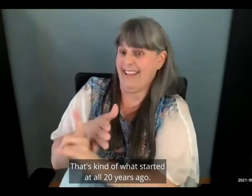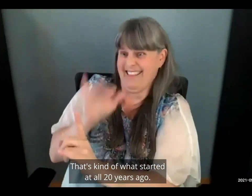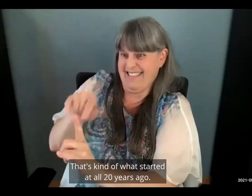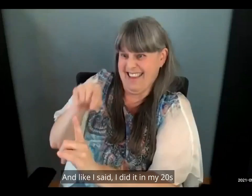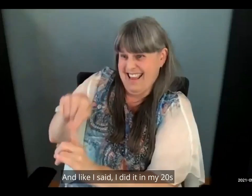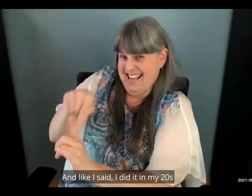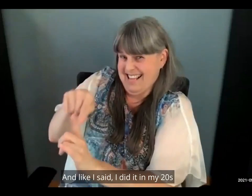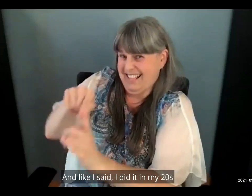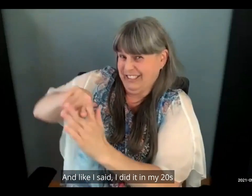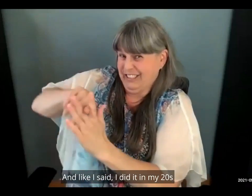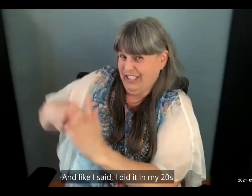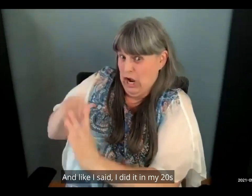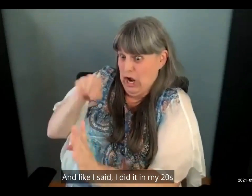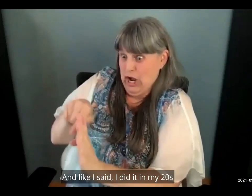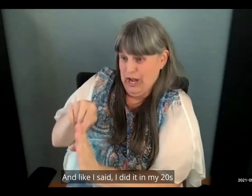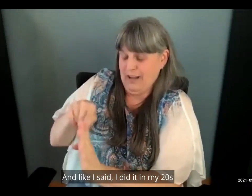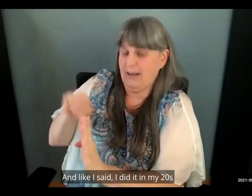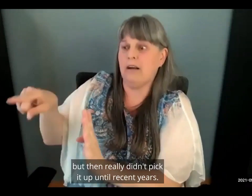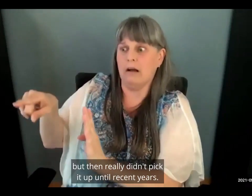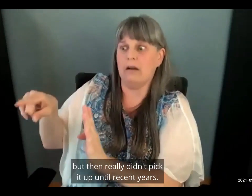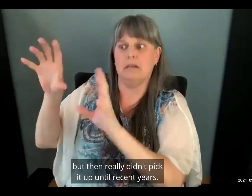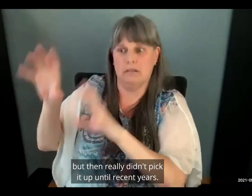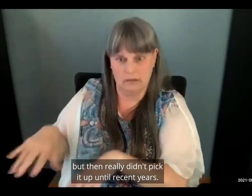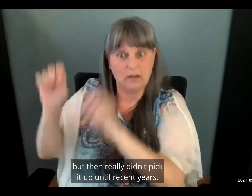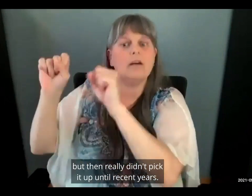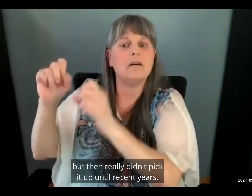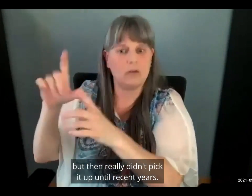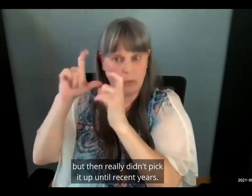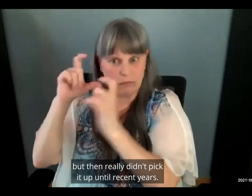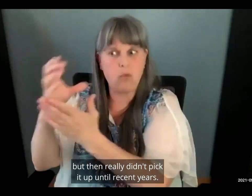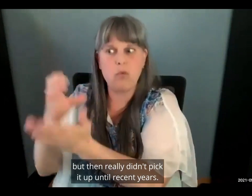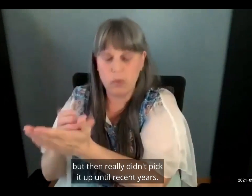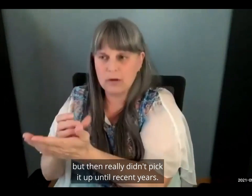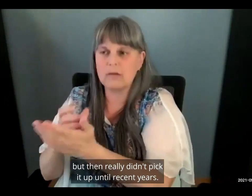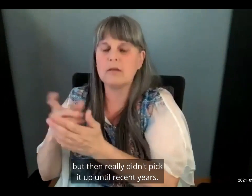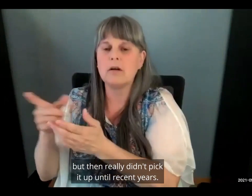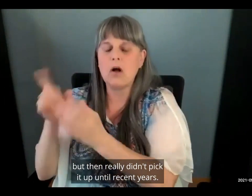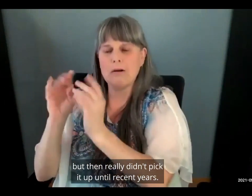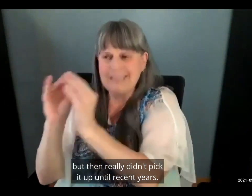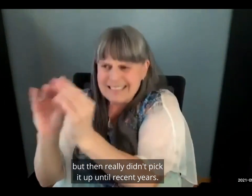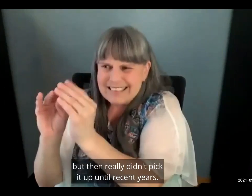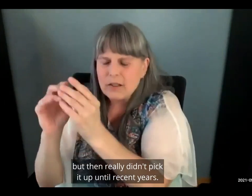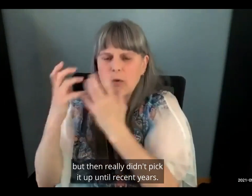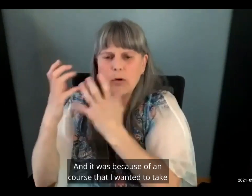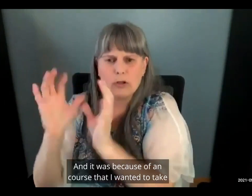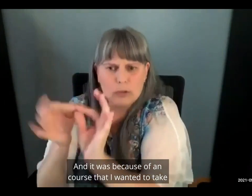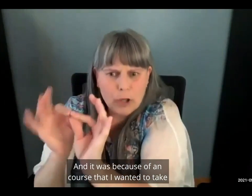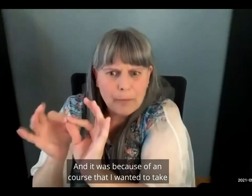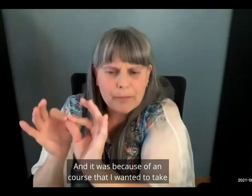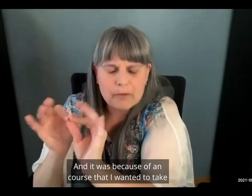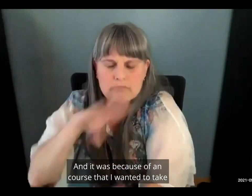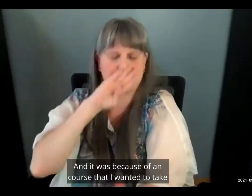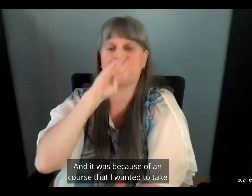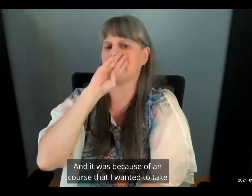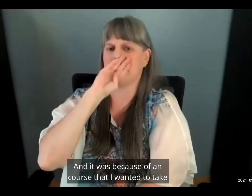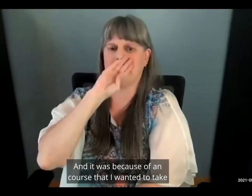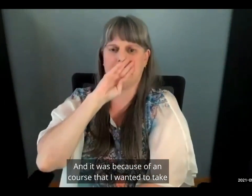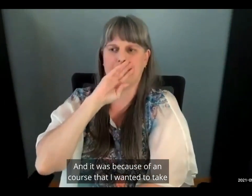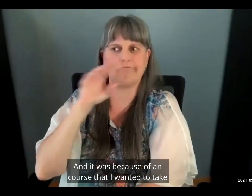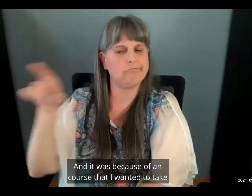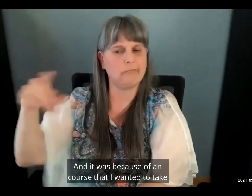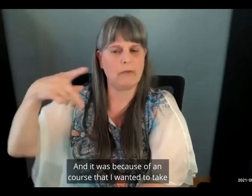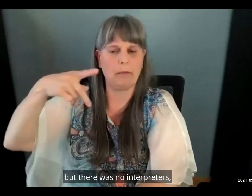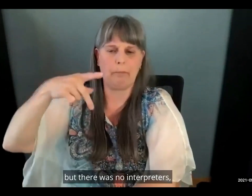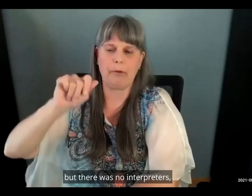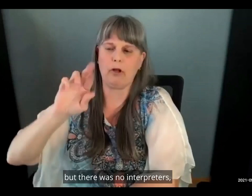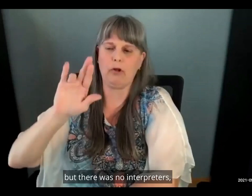ago. And like I said, I did it in my 20s, but then really didn't pick it up till recent years. And it was because of a course that I